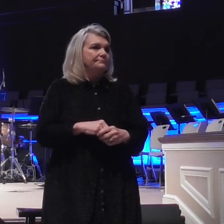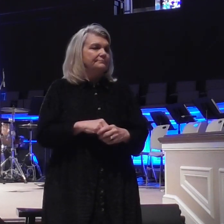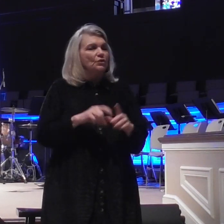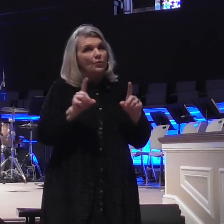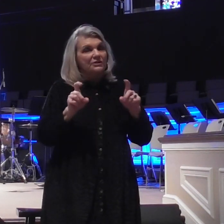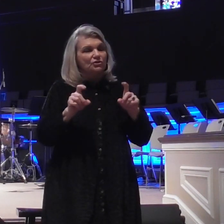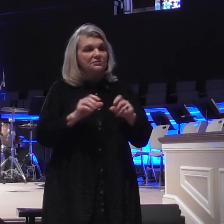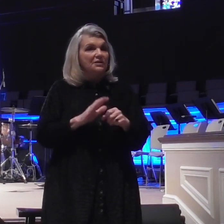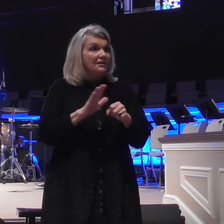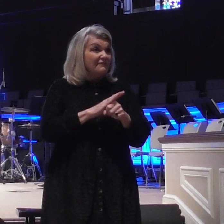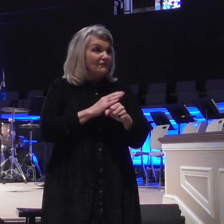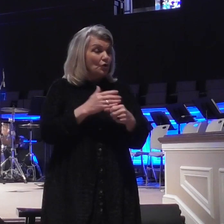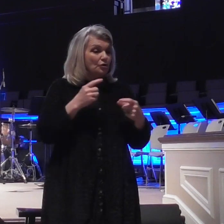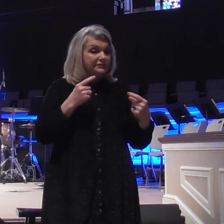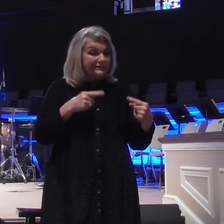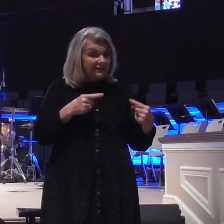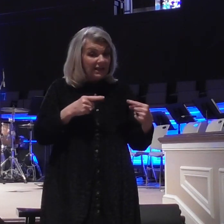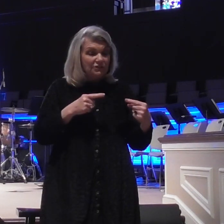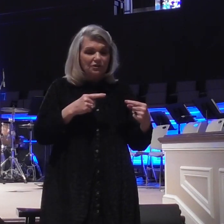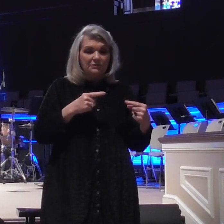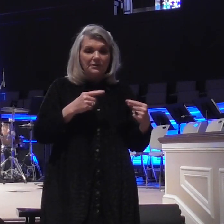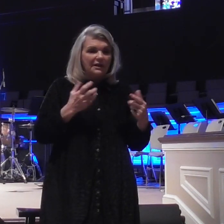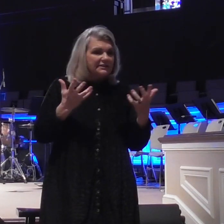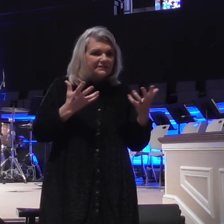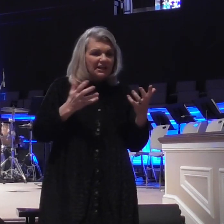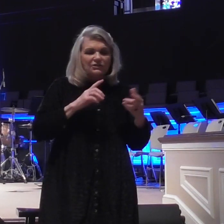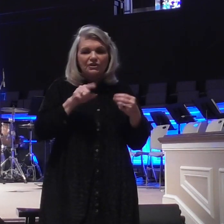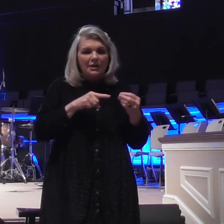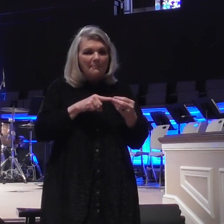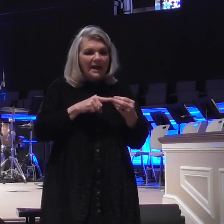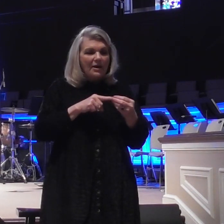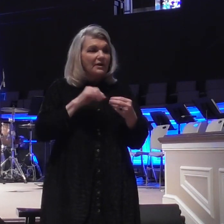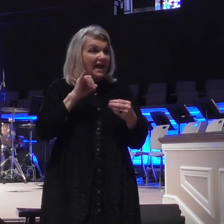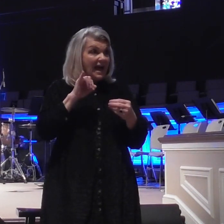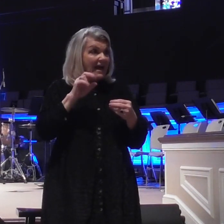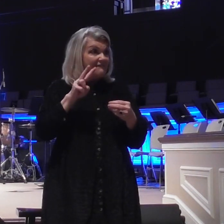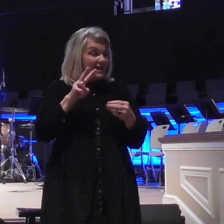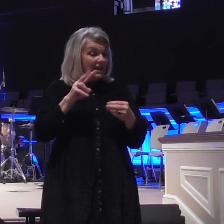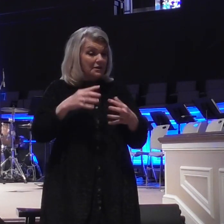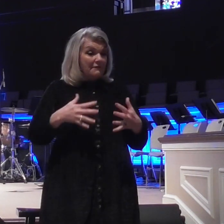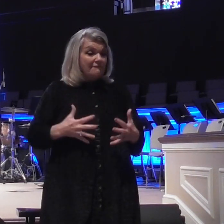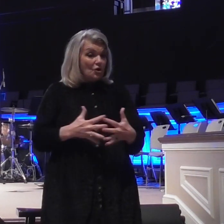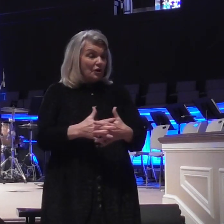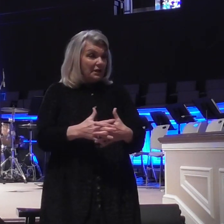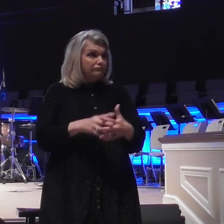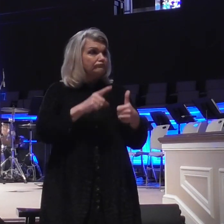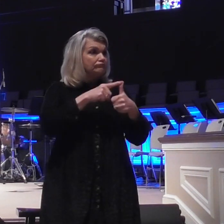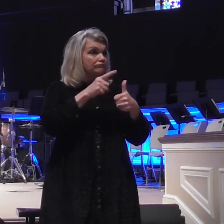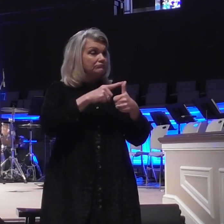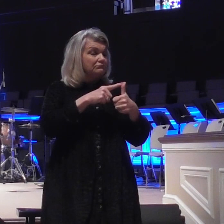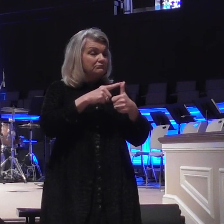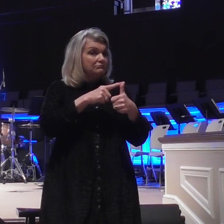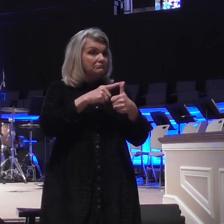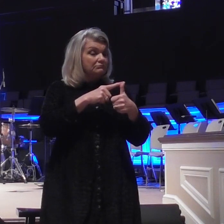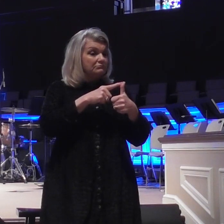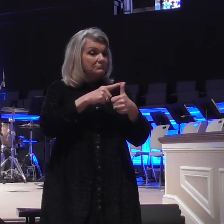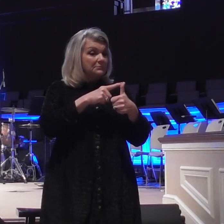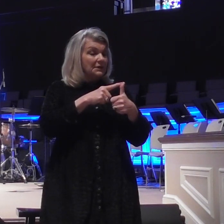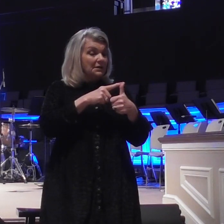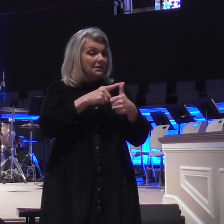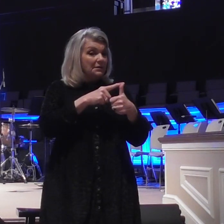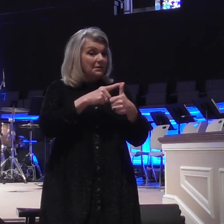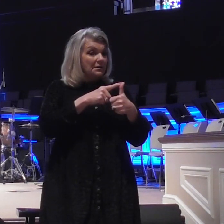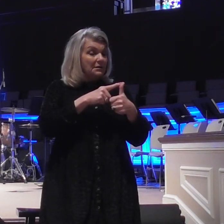The whole discussion around in vitro fertilization is, what is the status, what is the ontological,